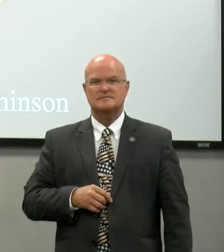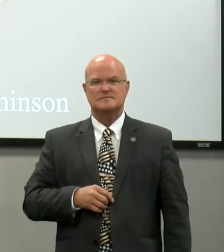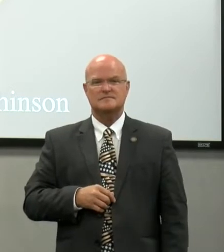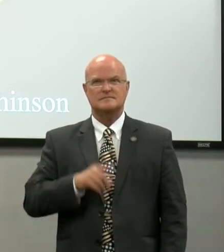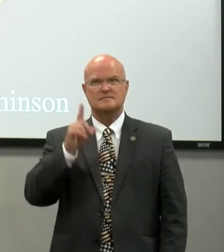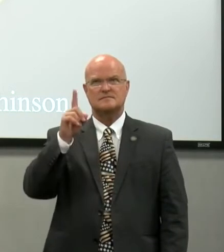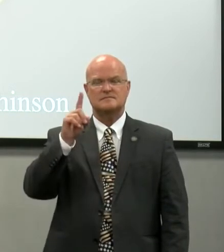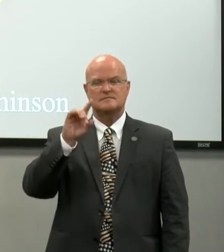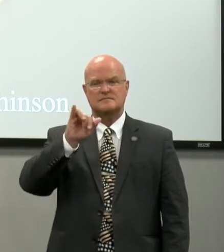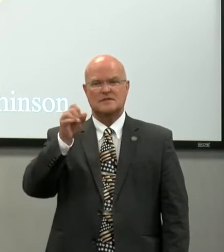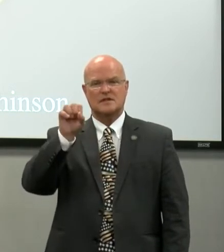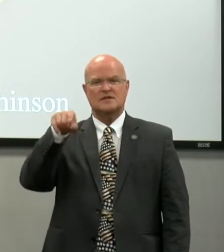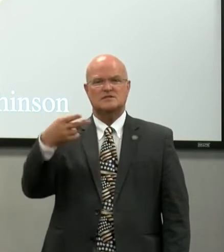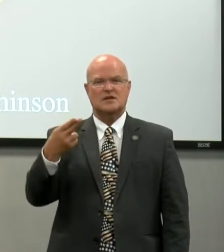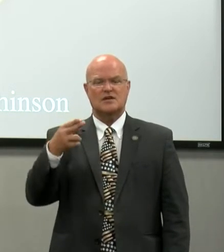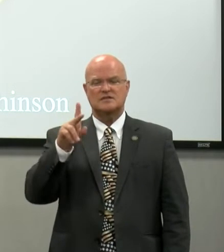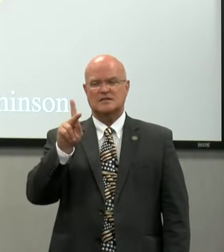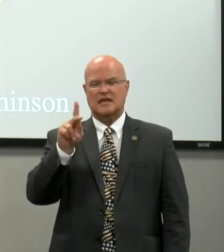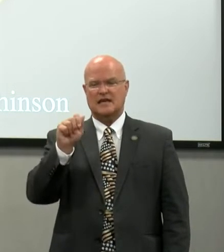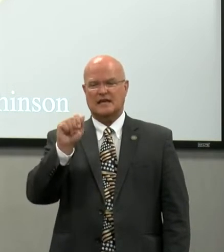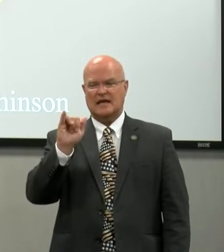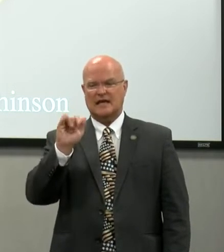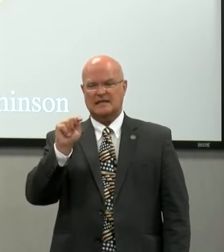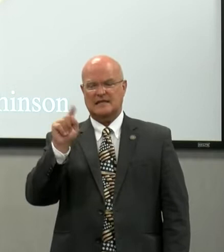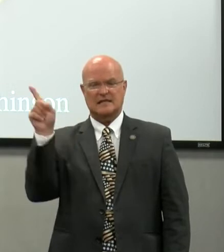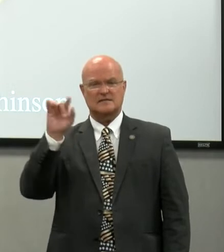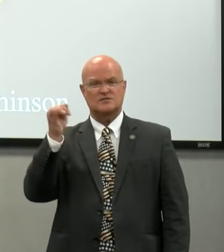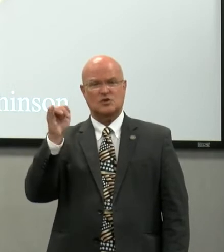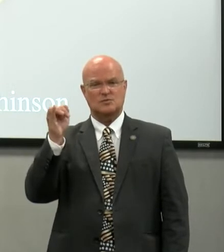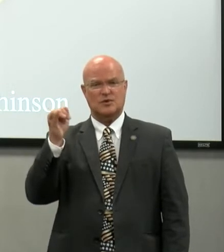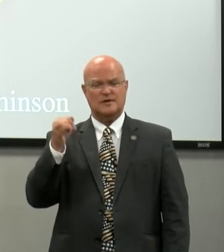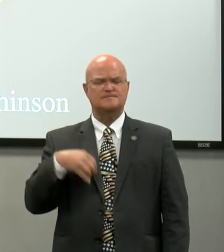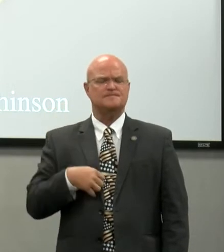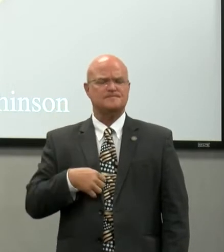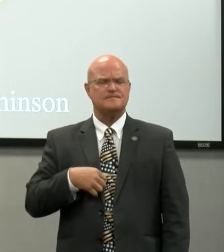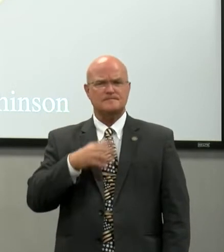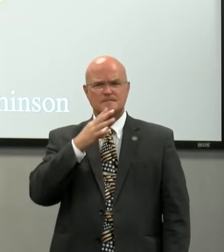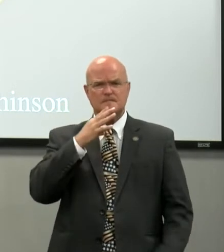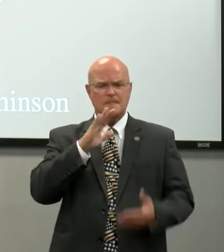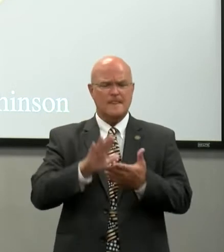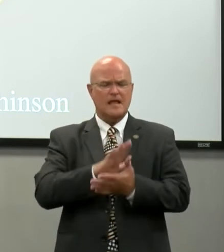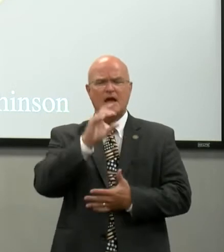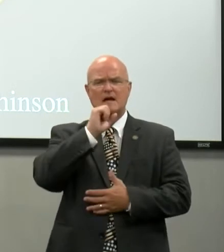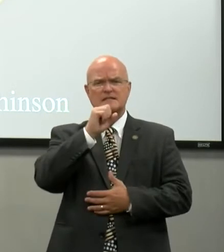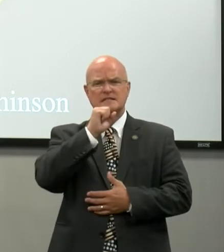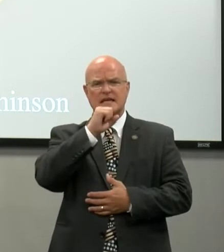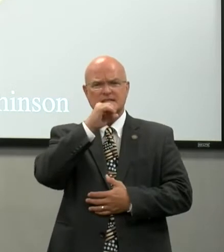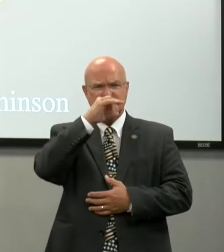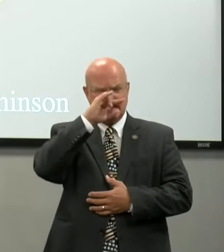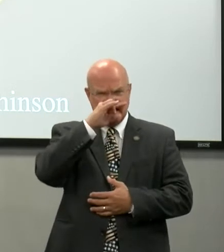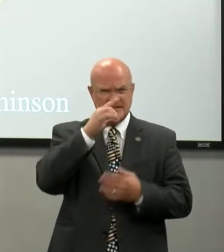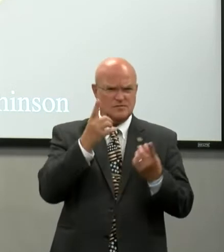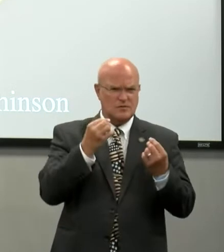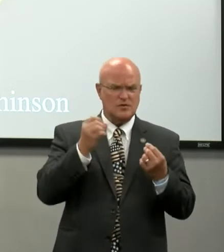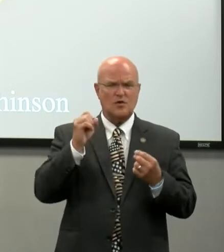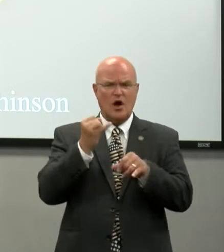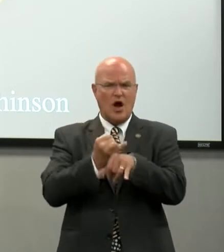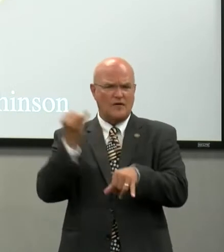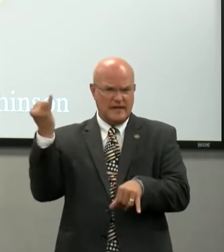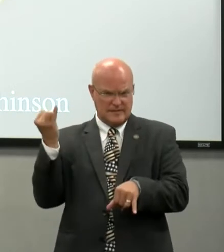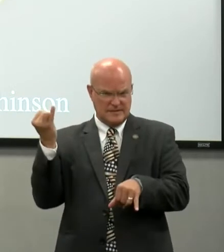Governor, this is Josh White with KAIT in Jonesboro. Speaking about college-age kids and what they do off